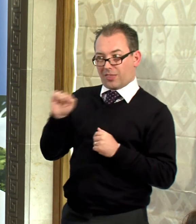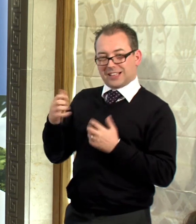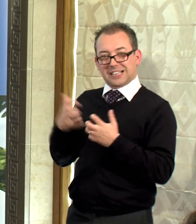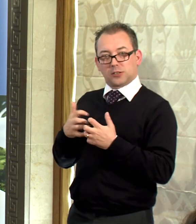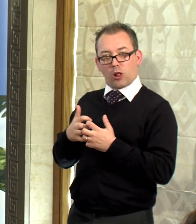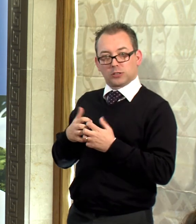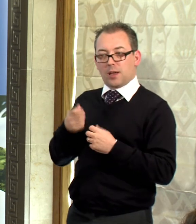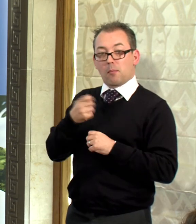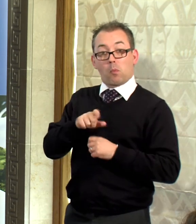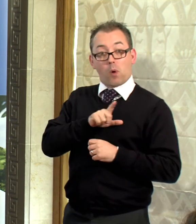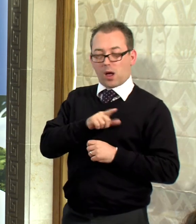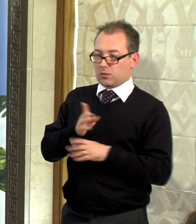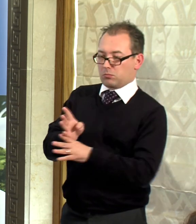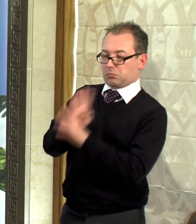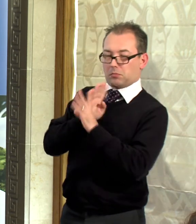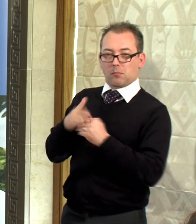technologies.